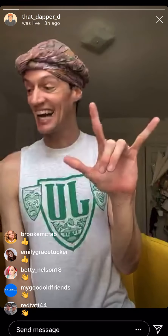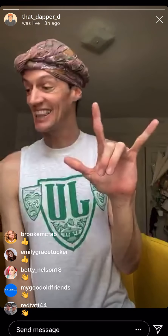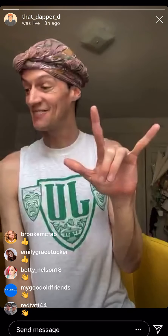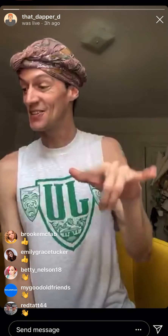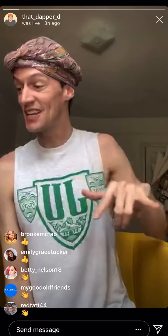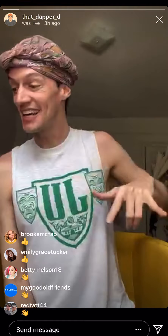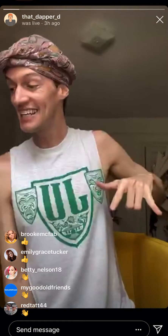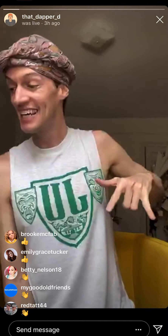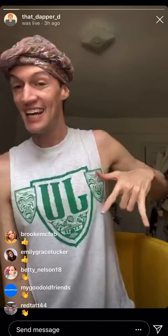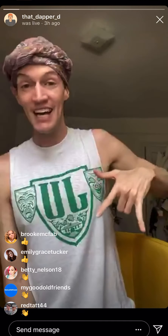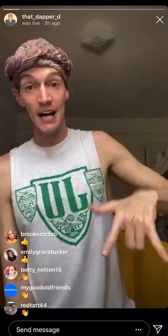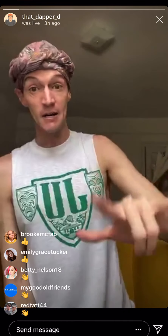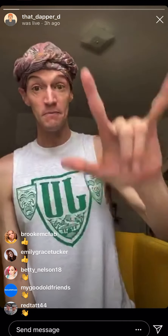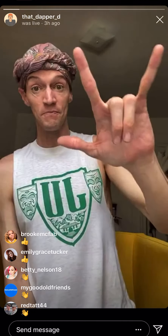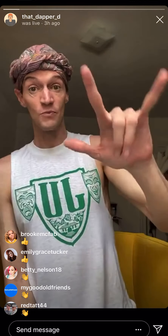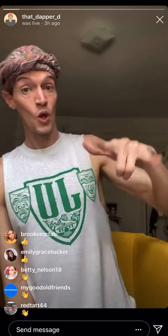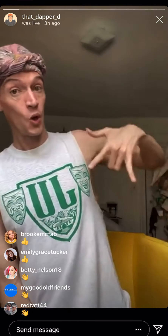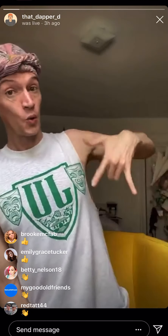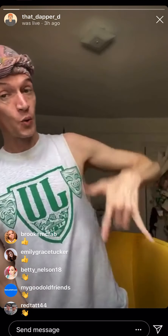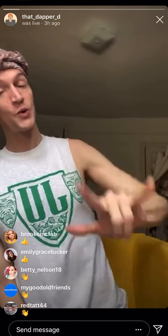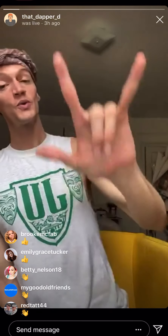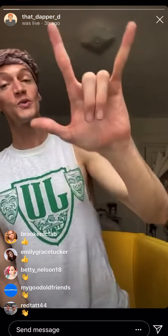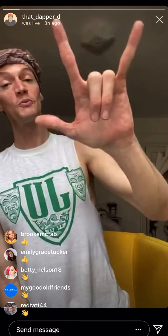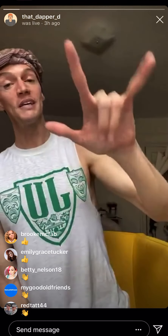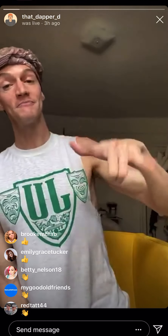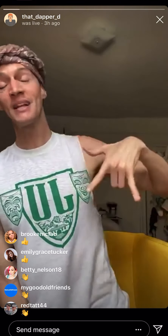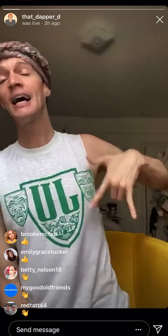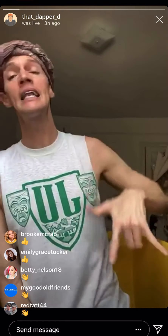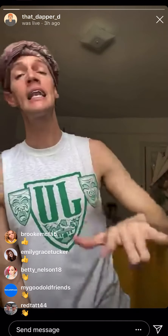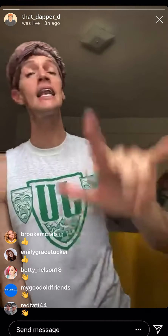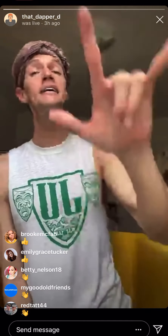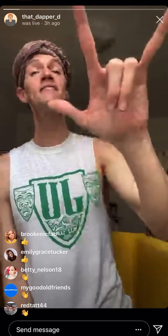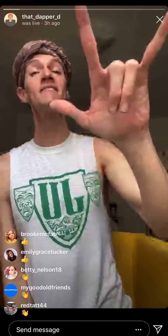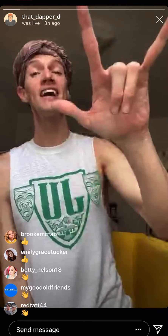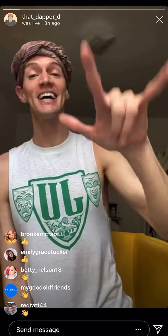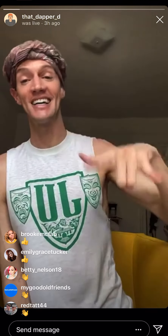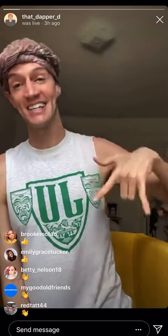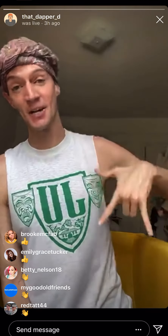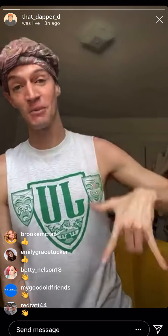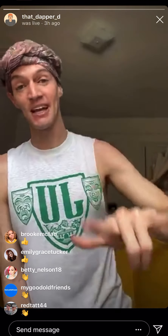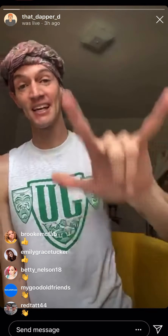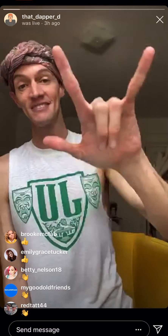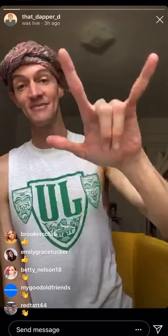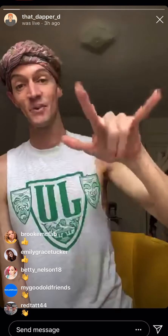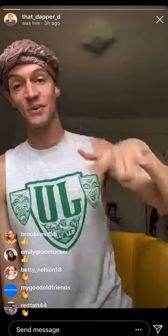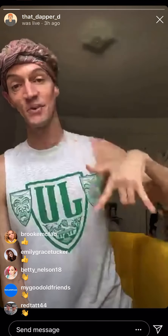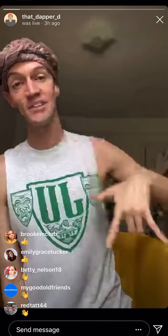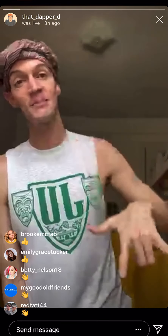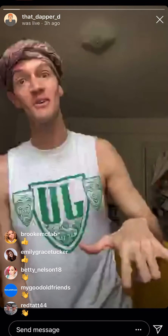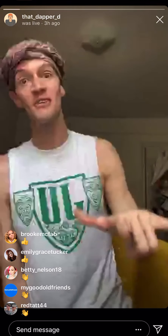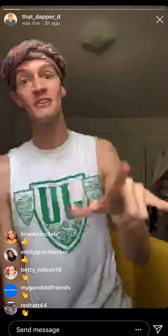love you sign um swooping i love to fly in an airplane wouldn't that be so fun to fly